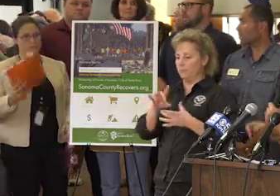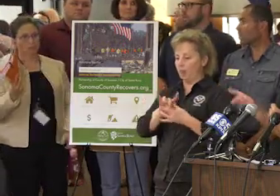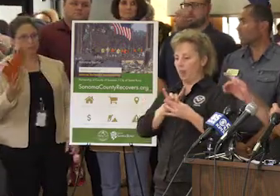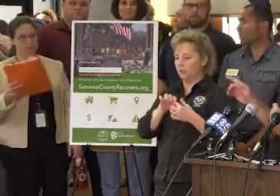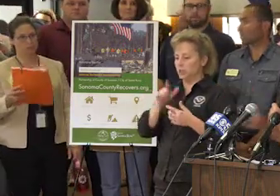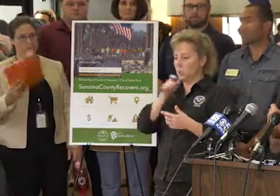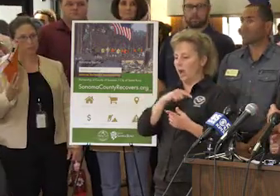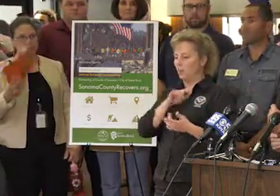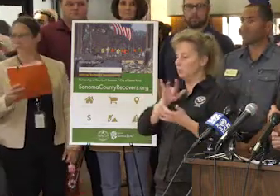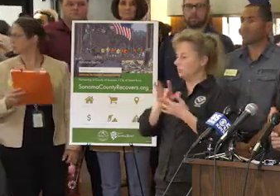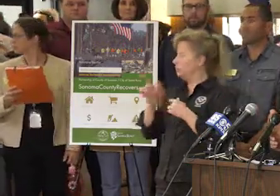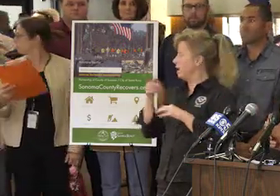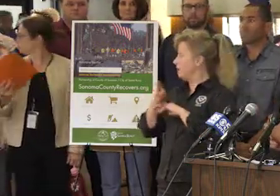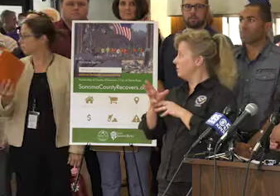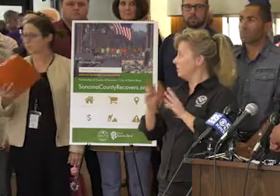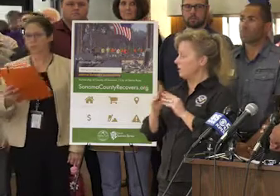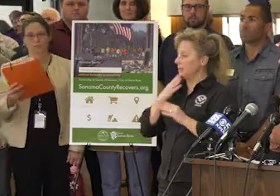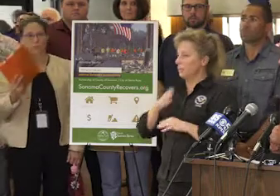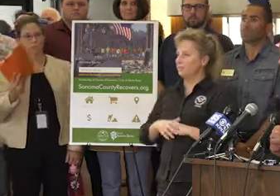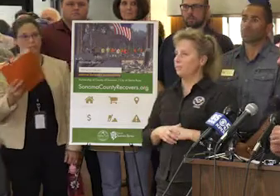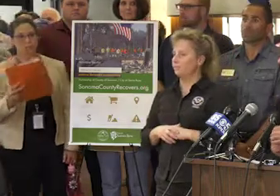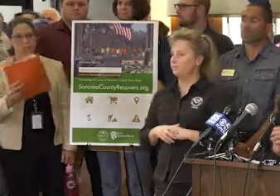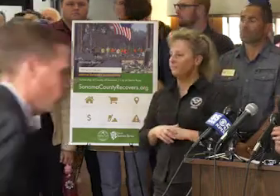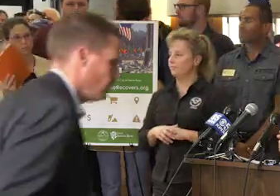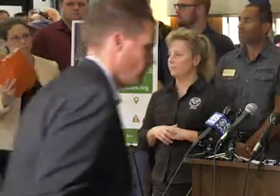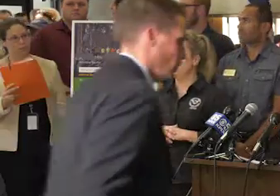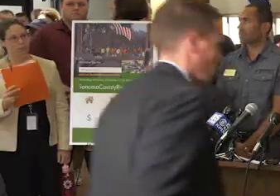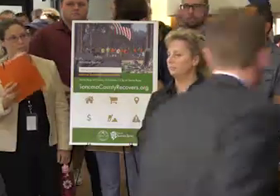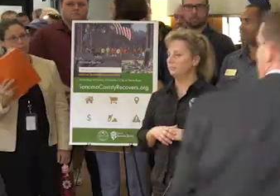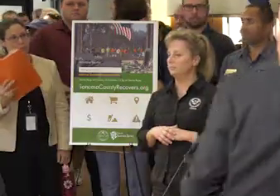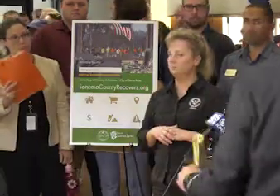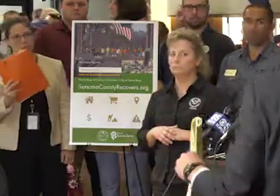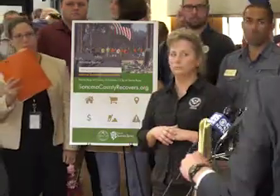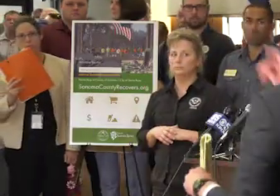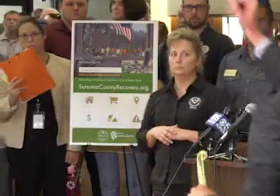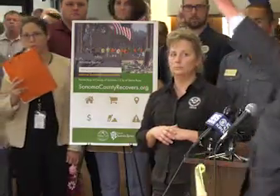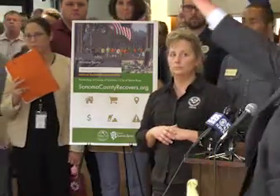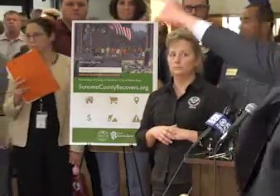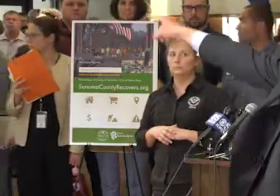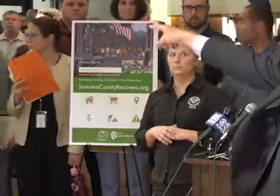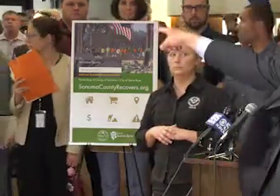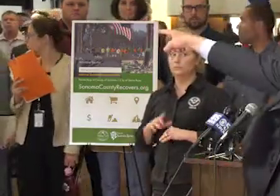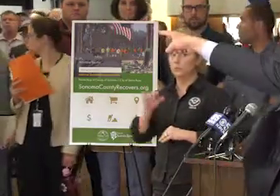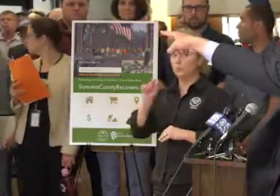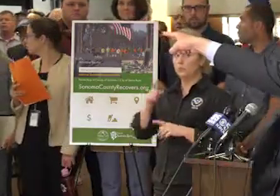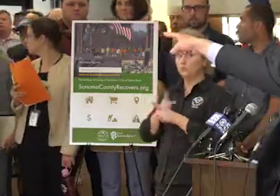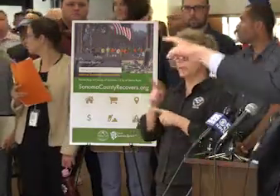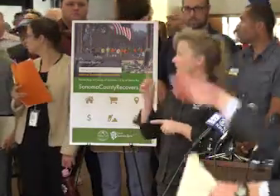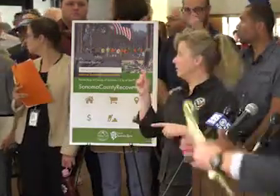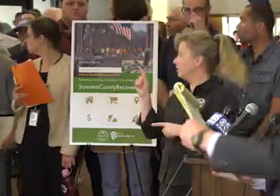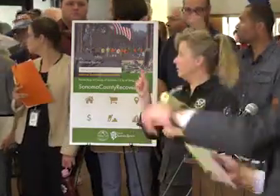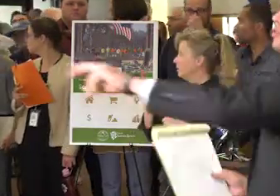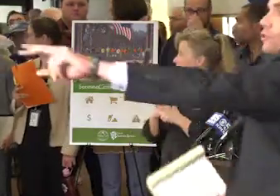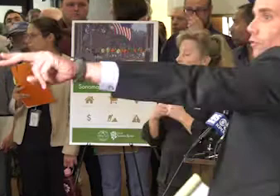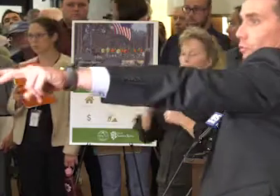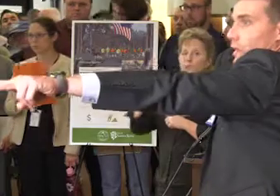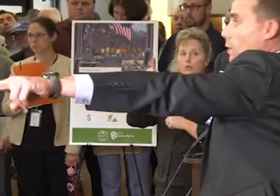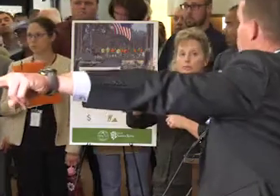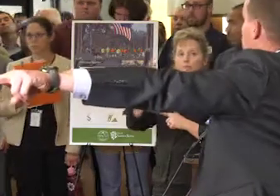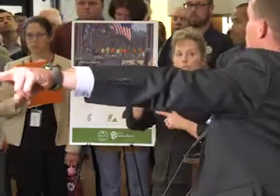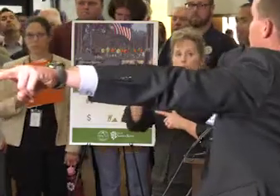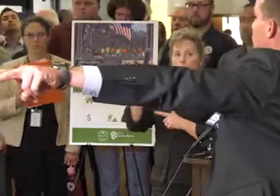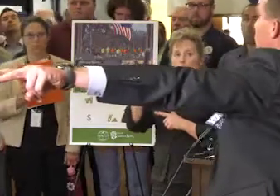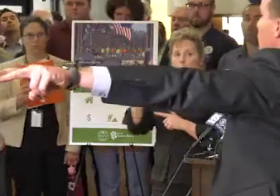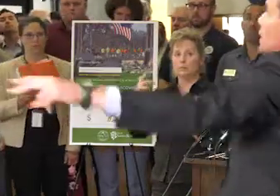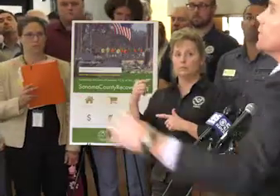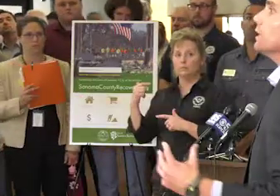If you don't mind, I'll catch you after the meeting. Question? Right here. Actually, we had a question right here, and then we're going to go to three